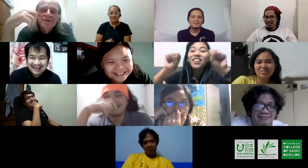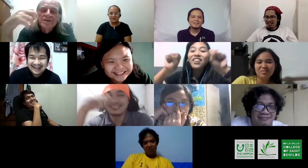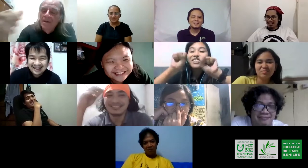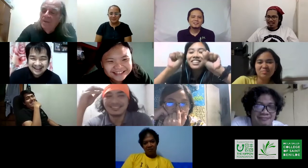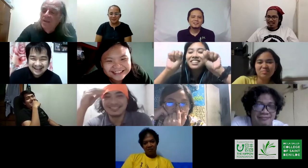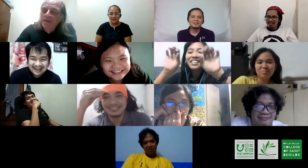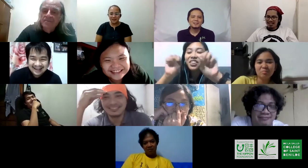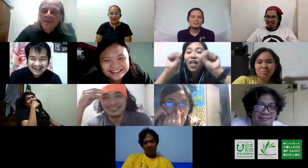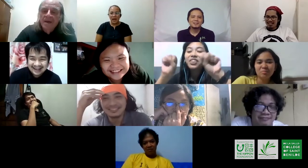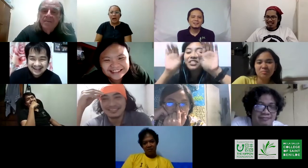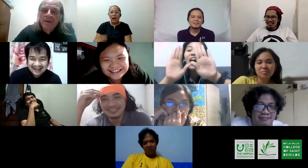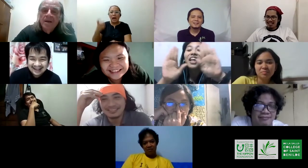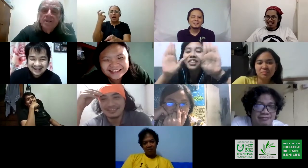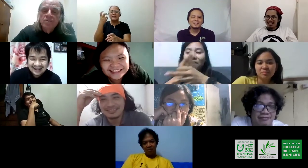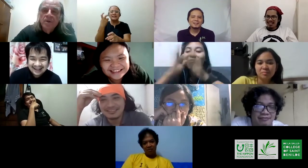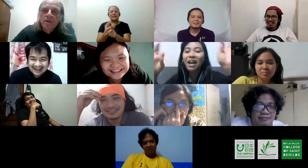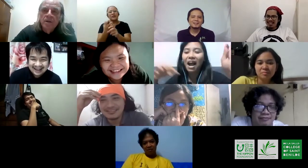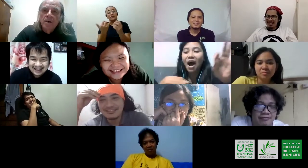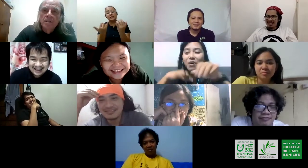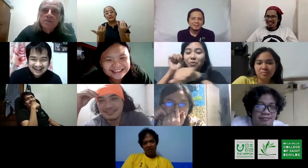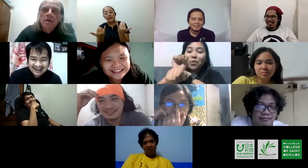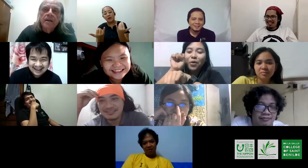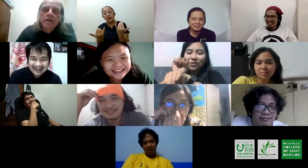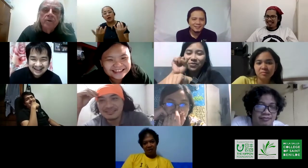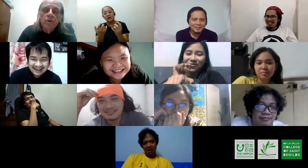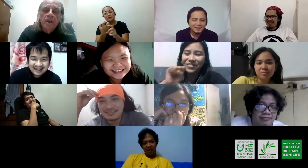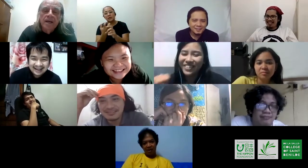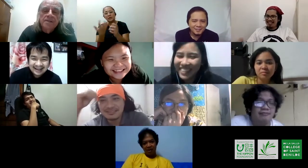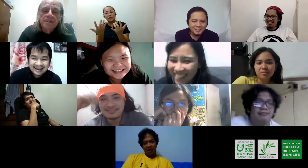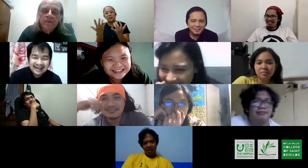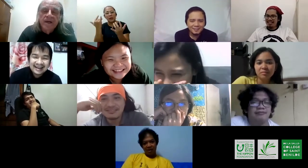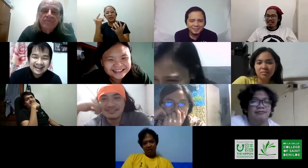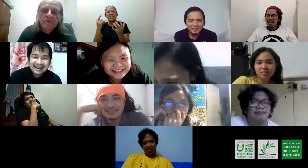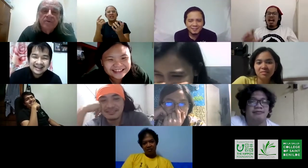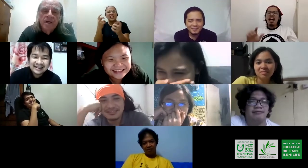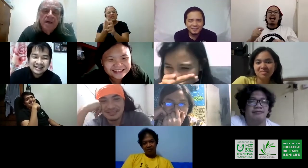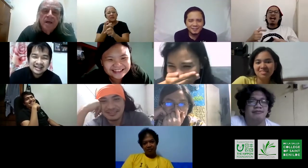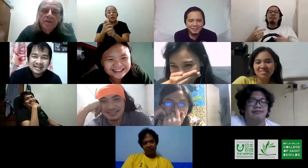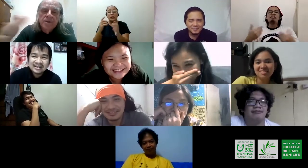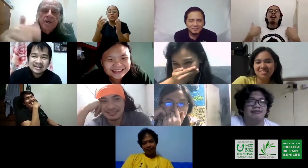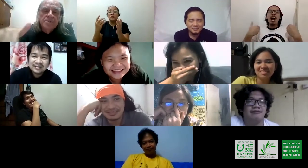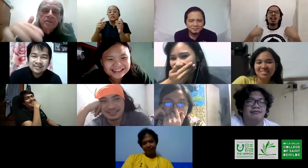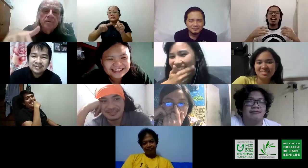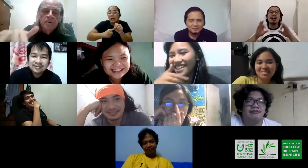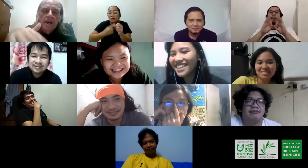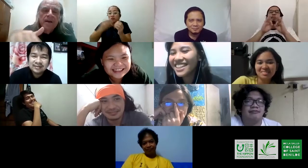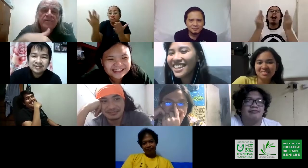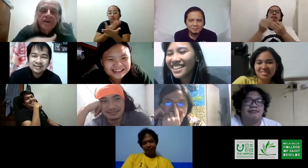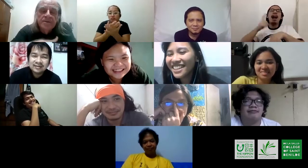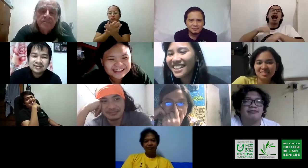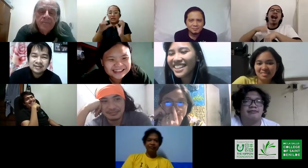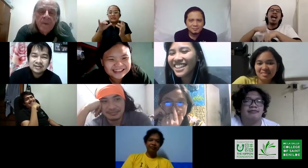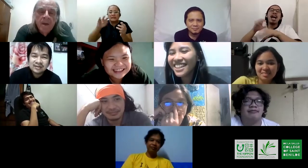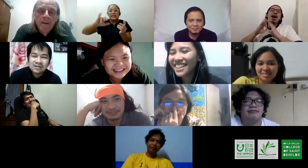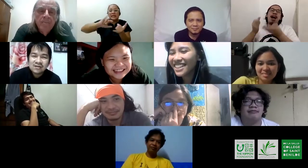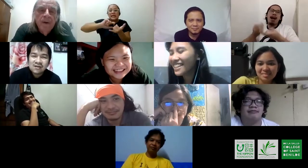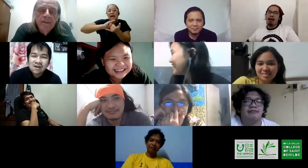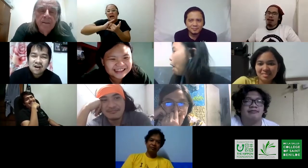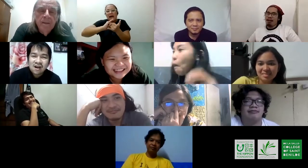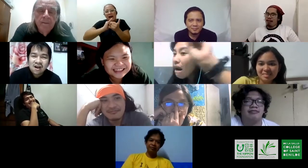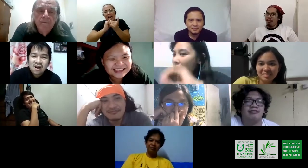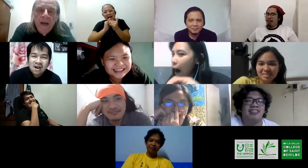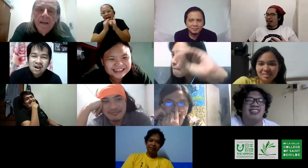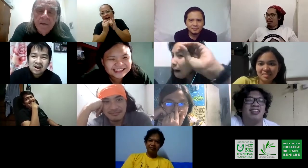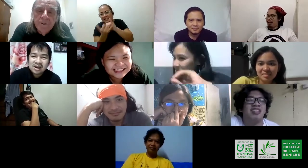Difficult this time. Yes, sir. Because we are starting a new class and we have to adjust to kind of things.